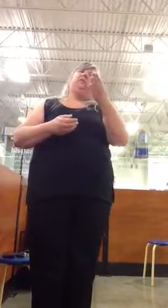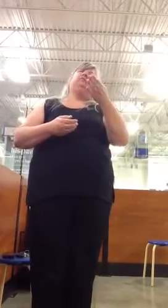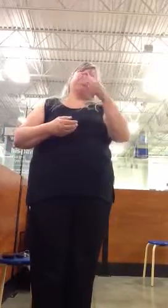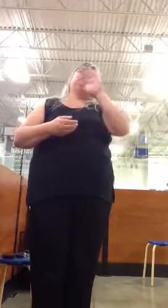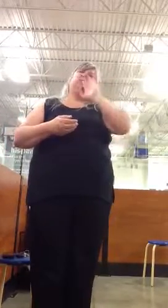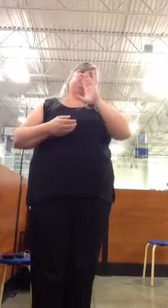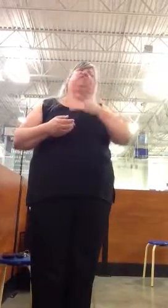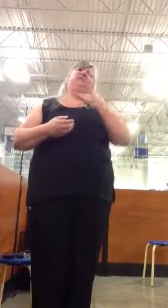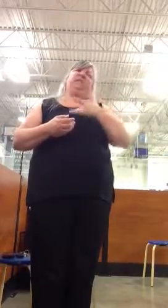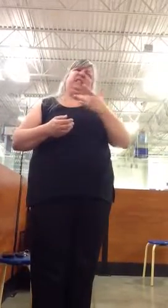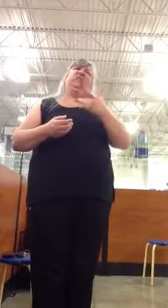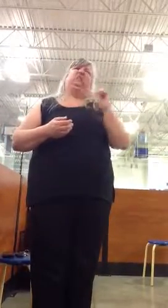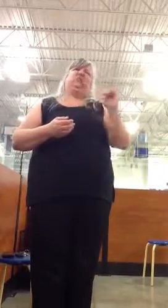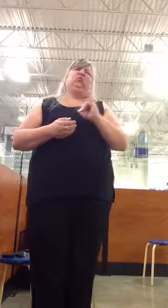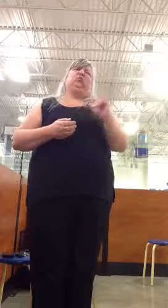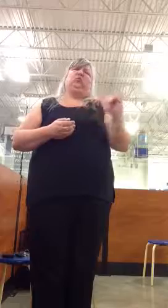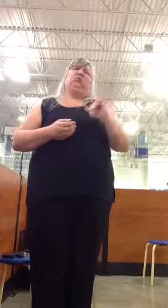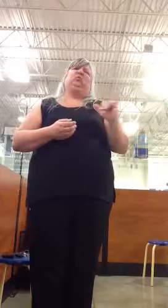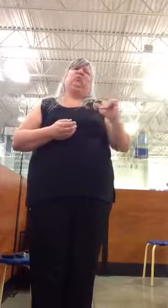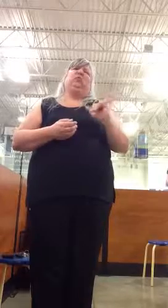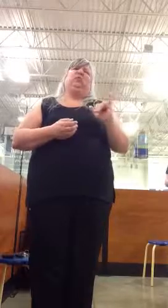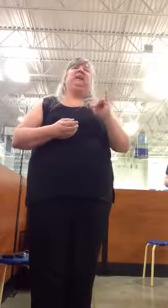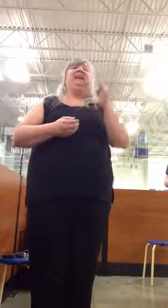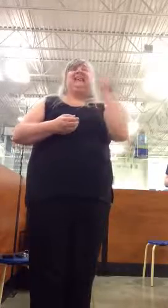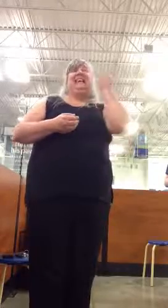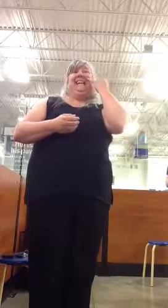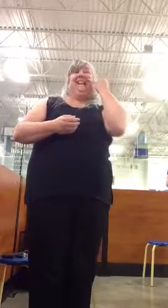Now, if you're getting frustrated, the best thing you